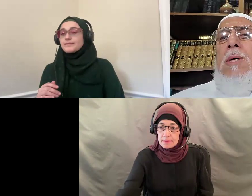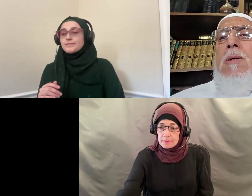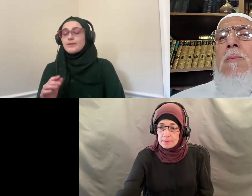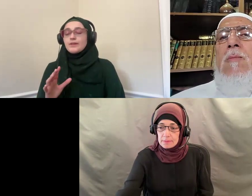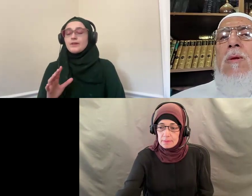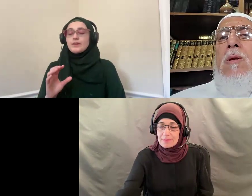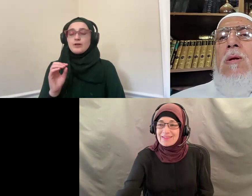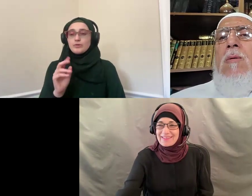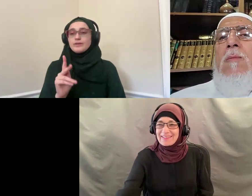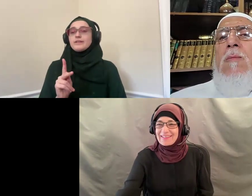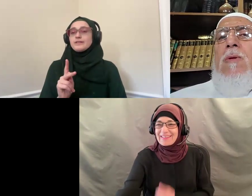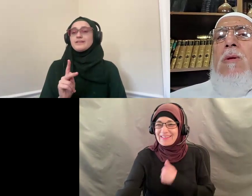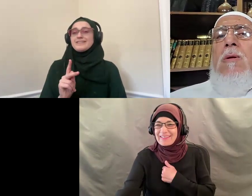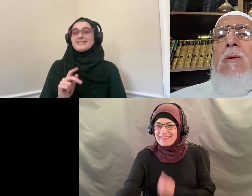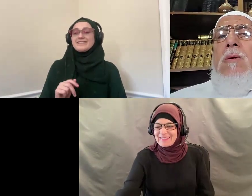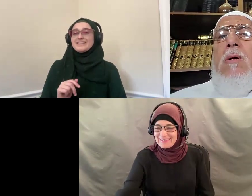okay.